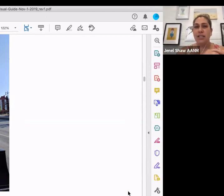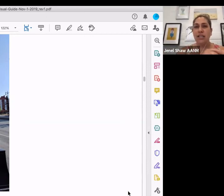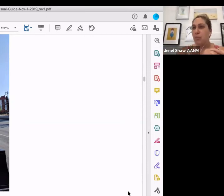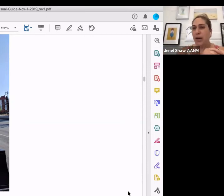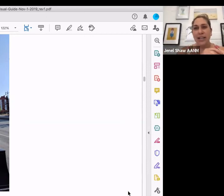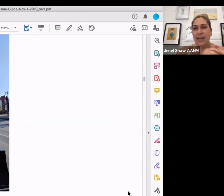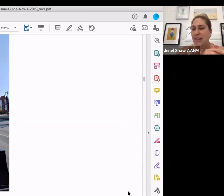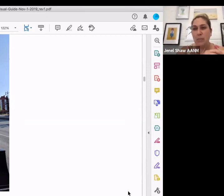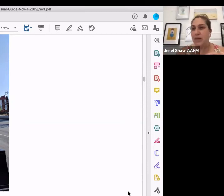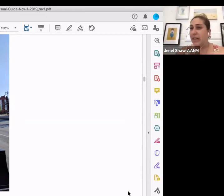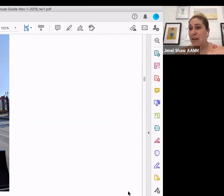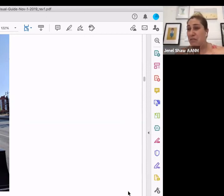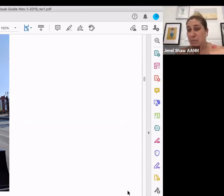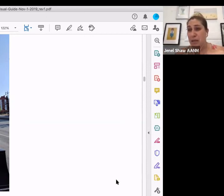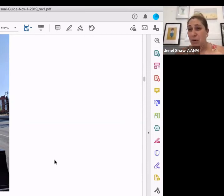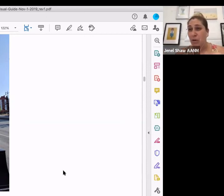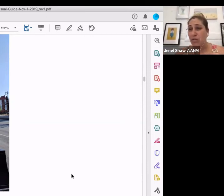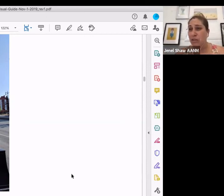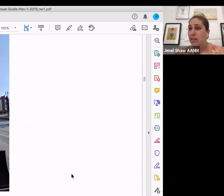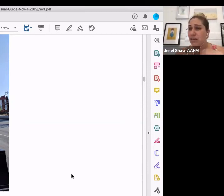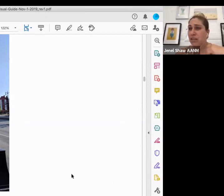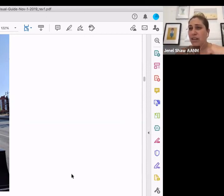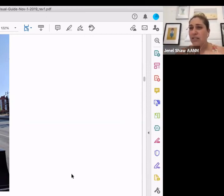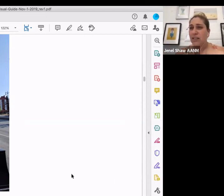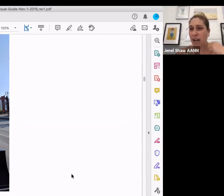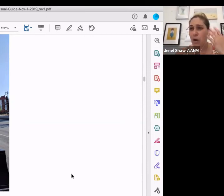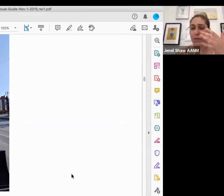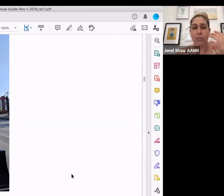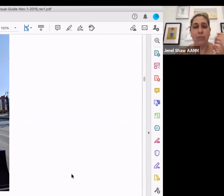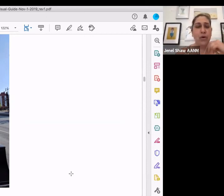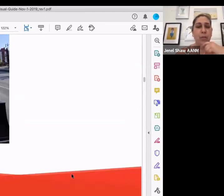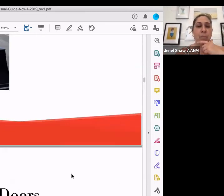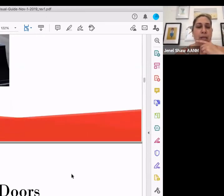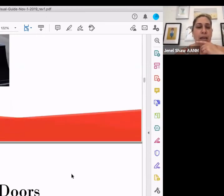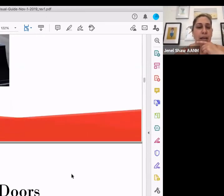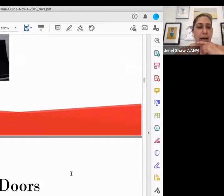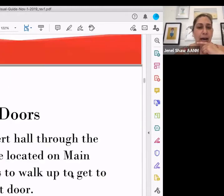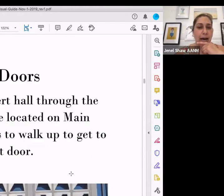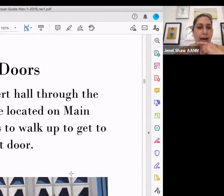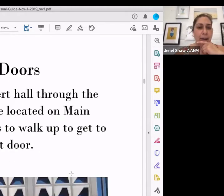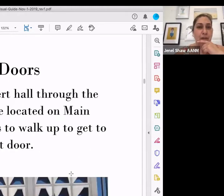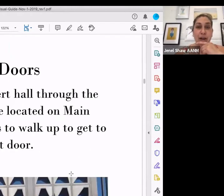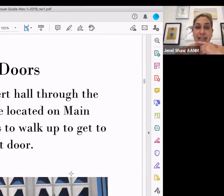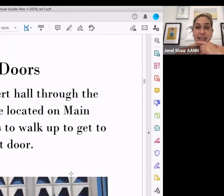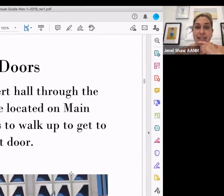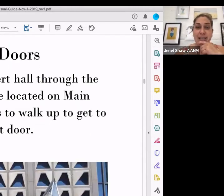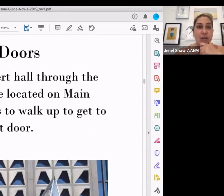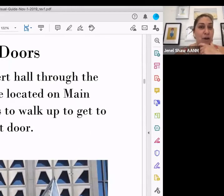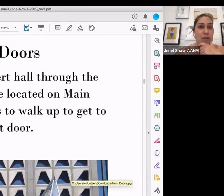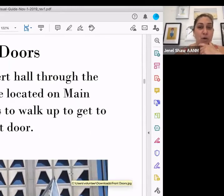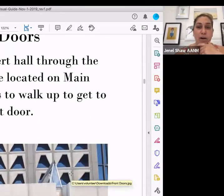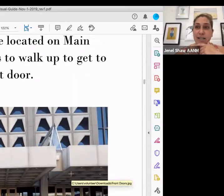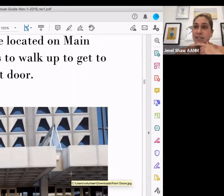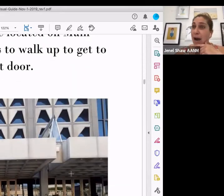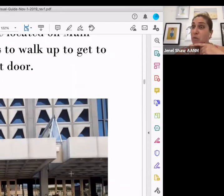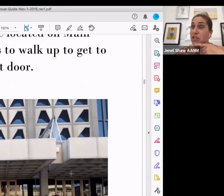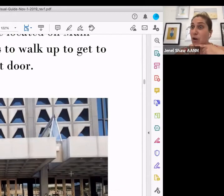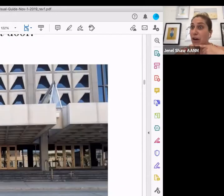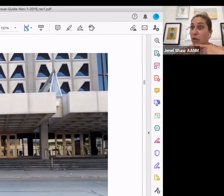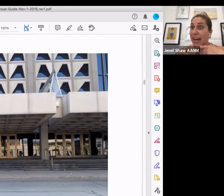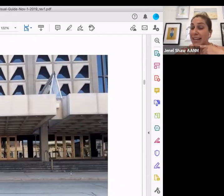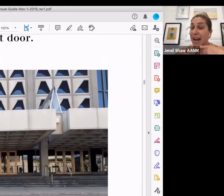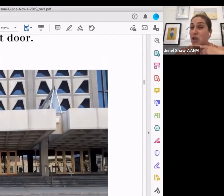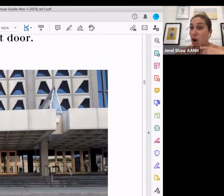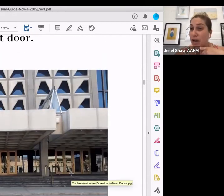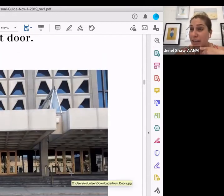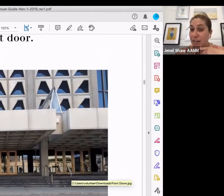and just putting together a PDF for people to help them through. So great, this is the front doors. Now we're